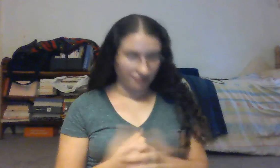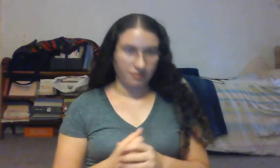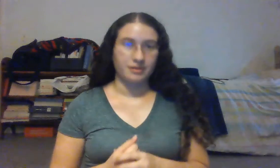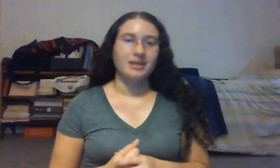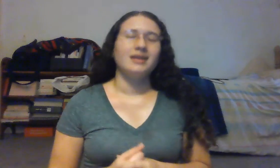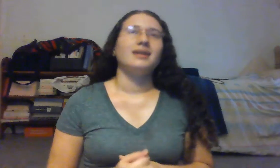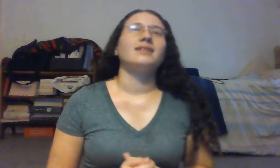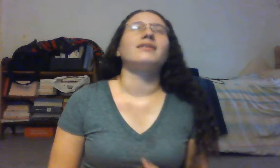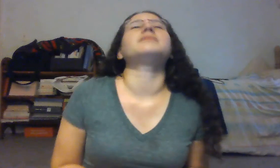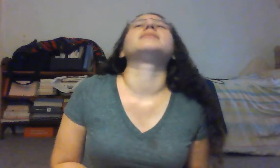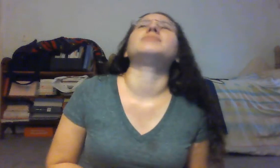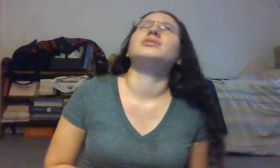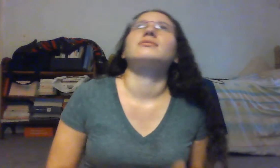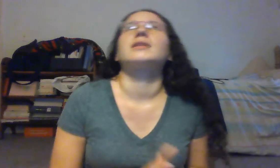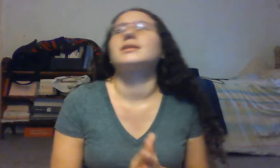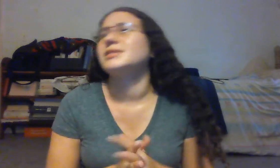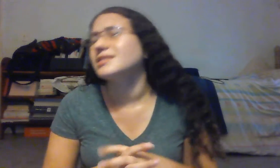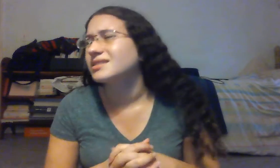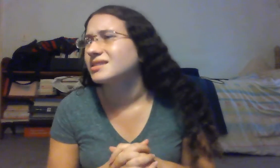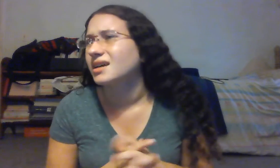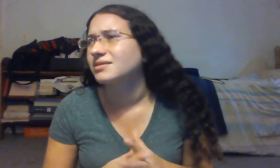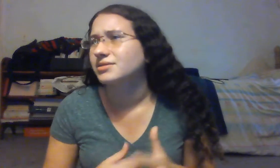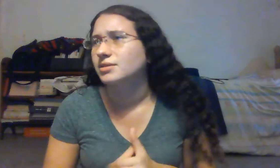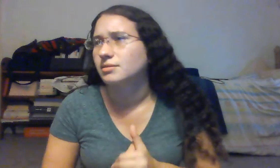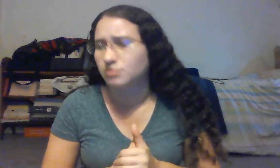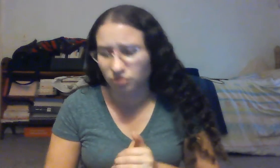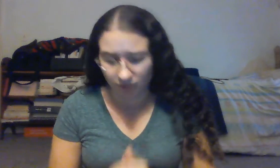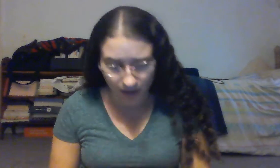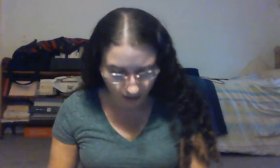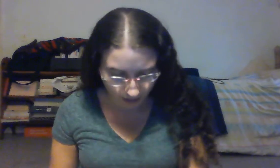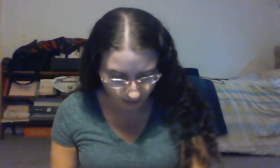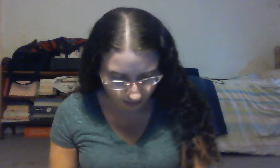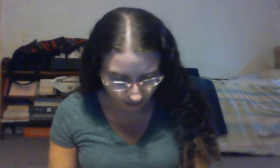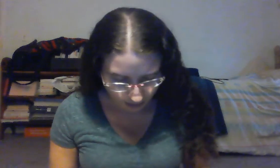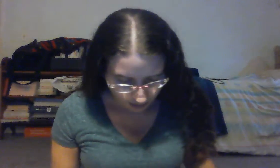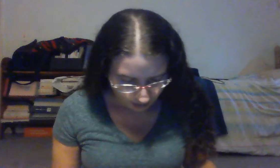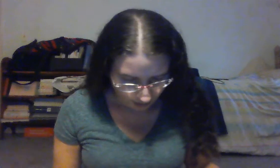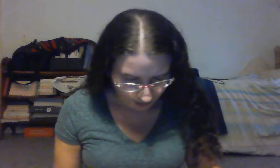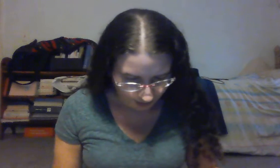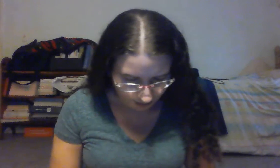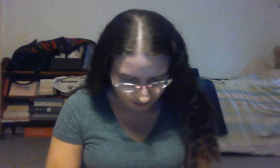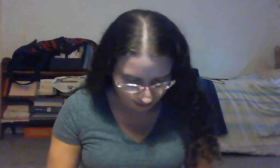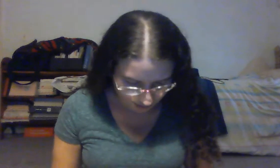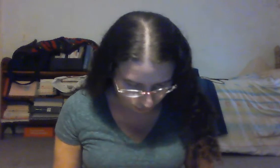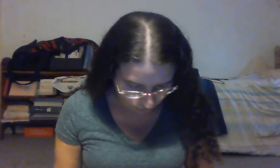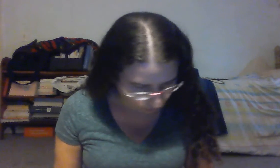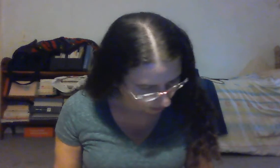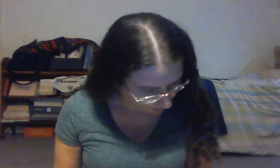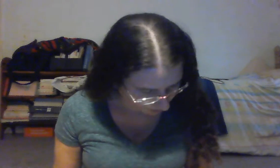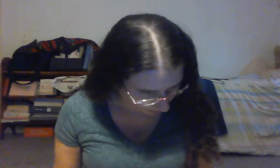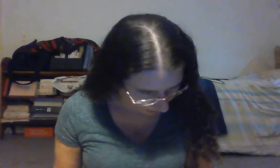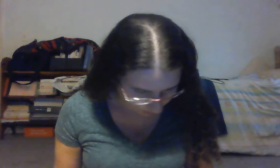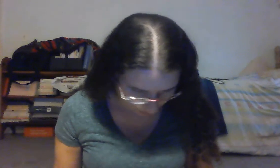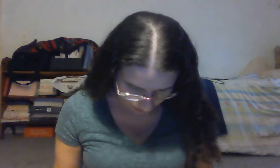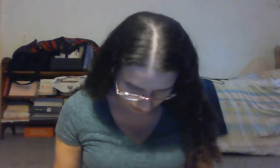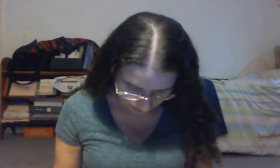her. And if I remember correctly, what's the sign for umbrella? I honestly do not remember